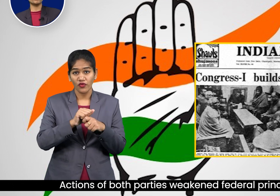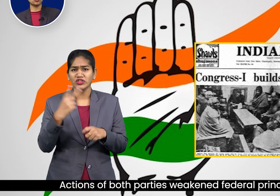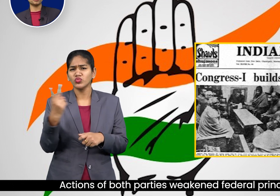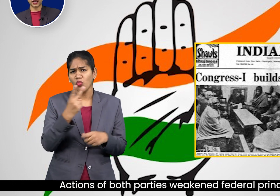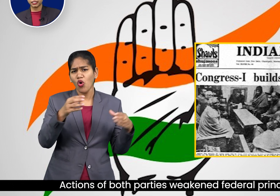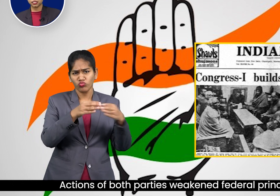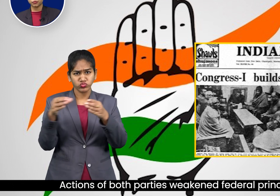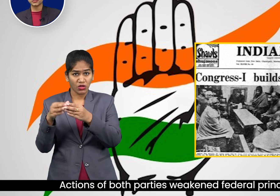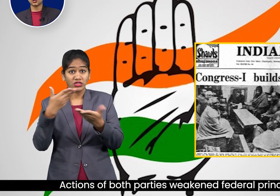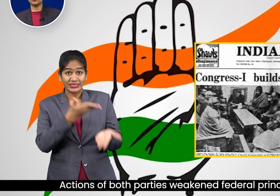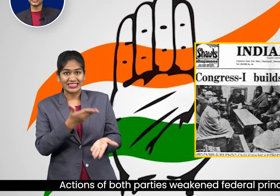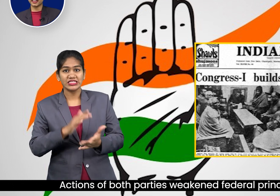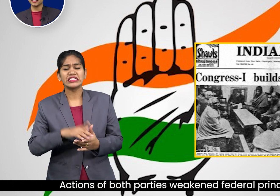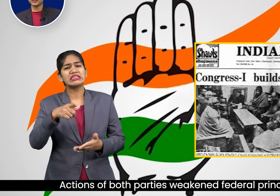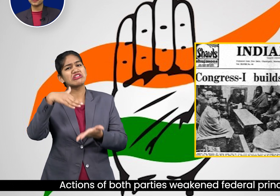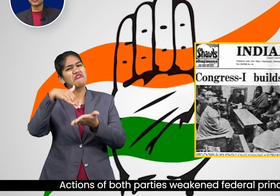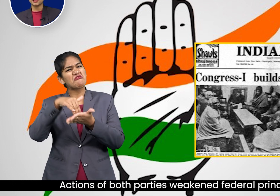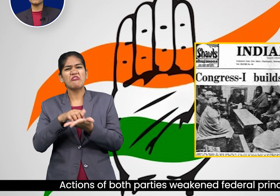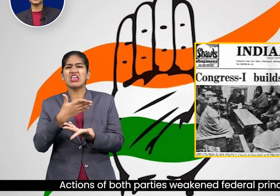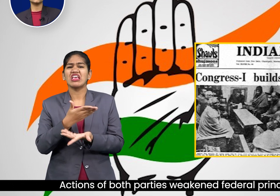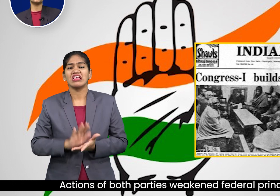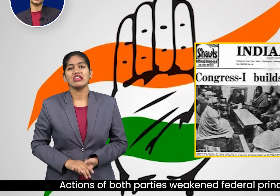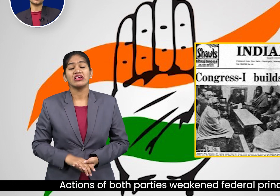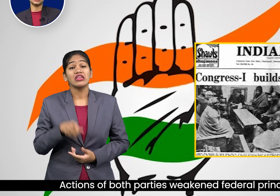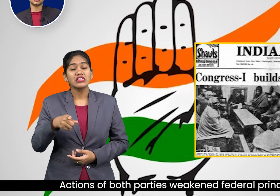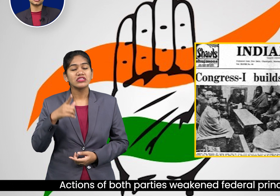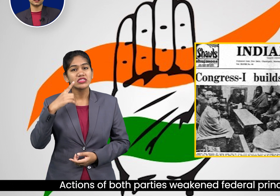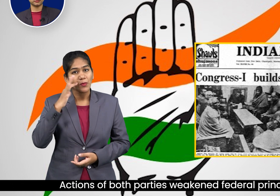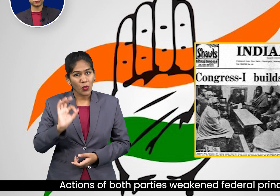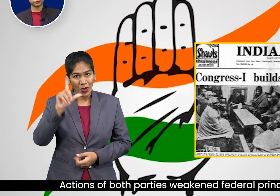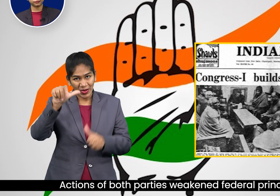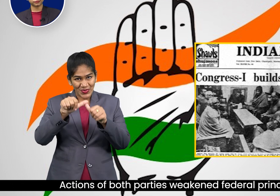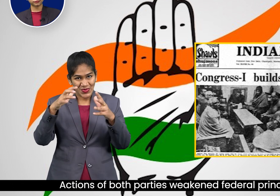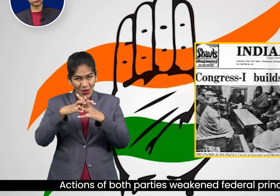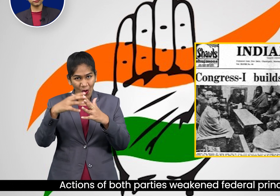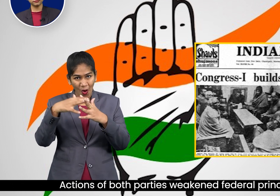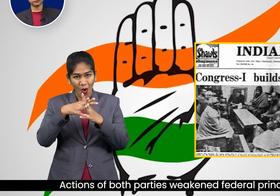Actions of both parties weakened federal principles